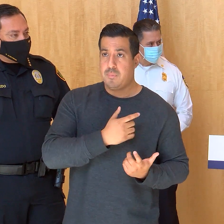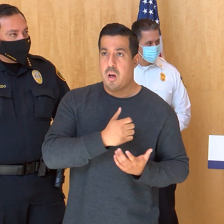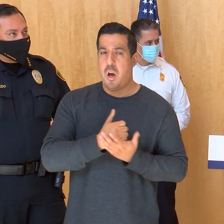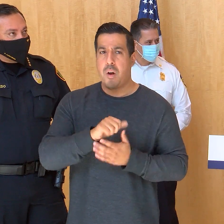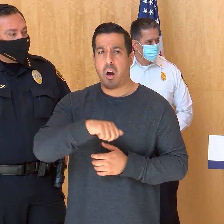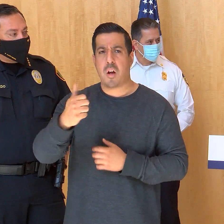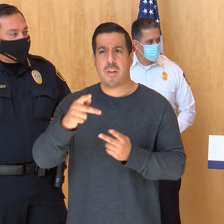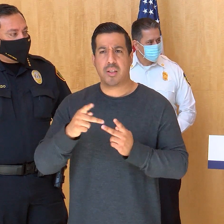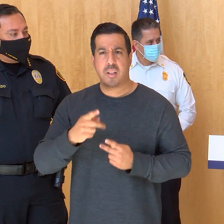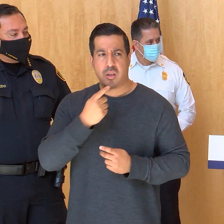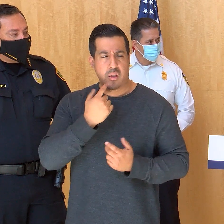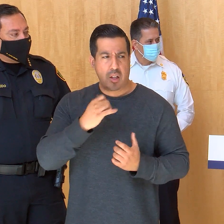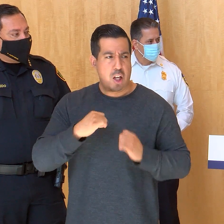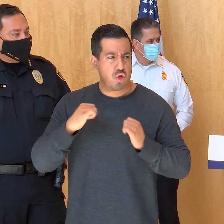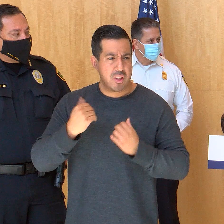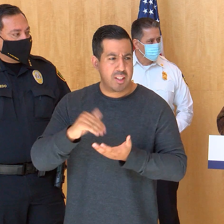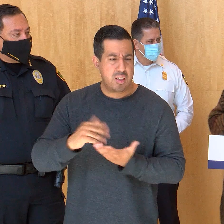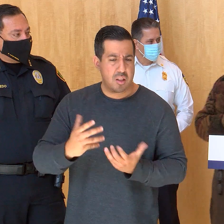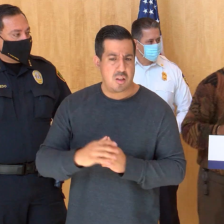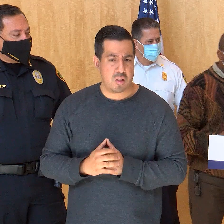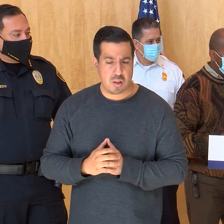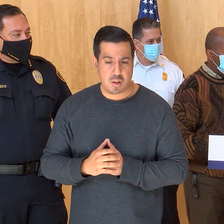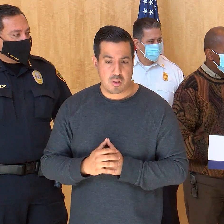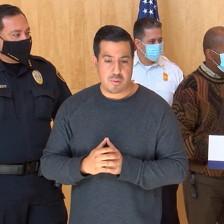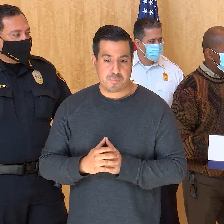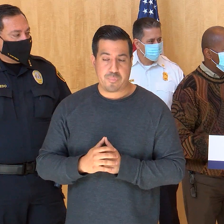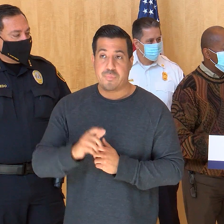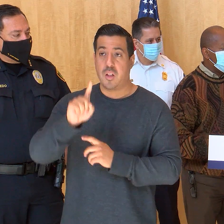up with another site. The address on that site again, Congresswoman.